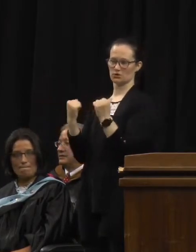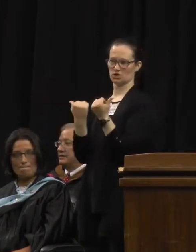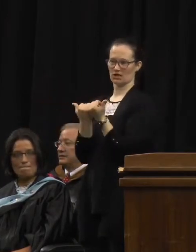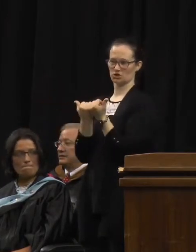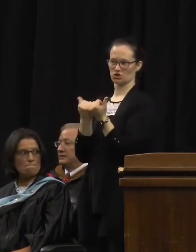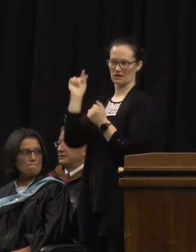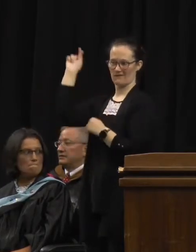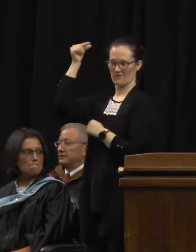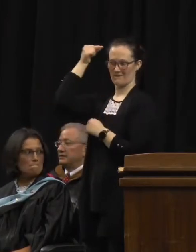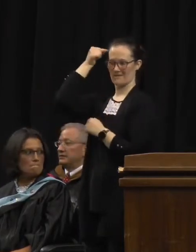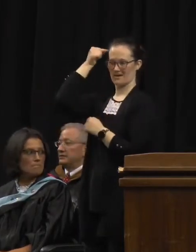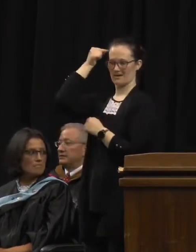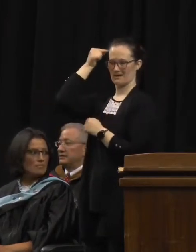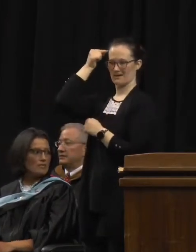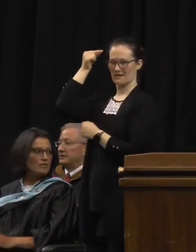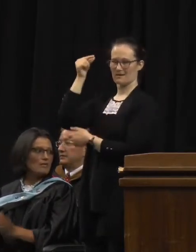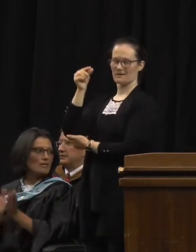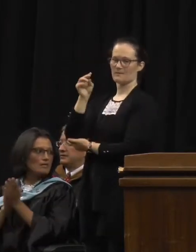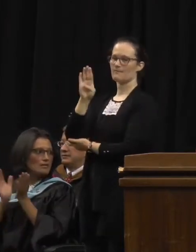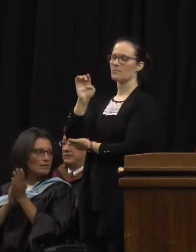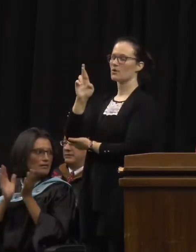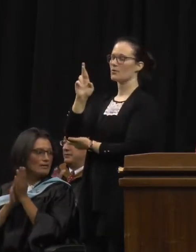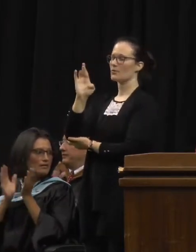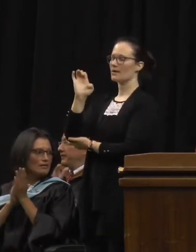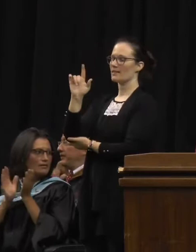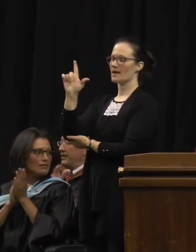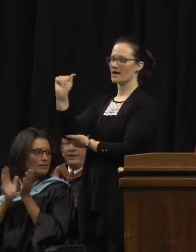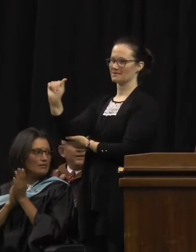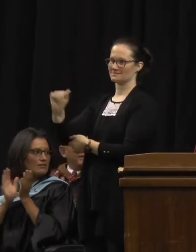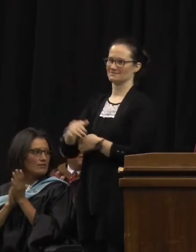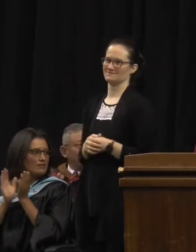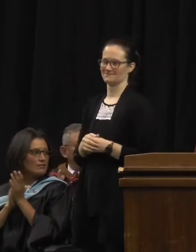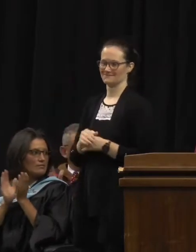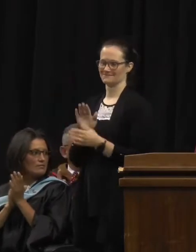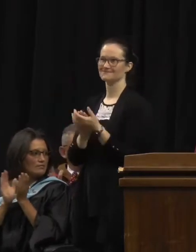Association, William Barilla.